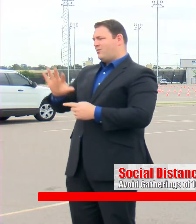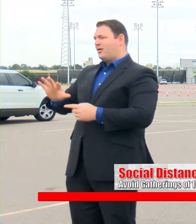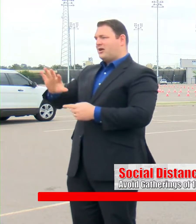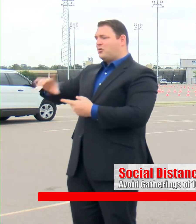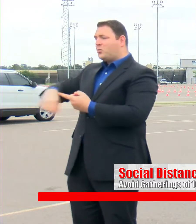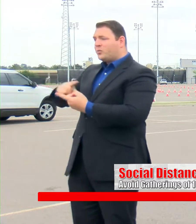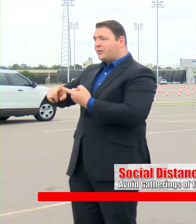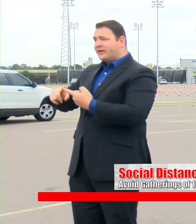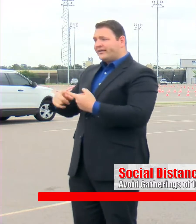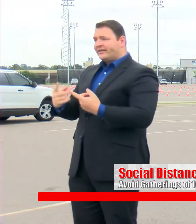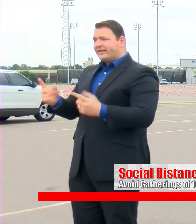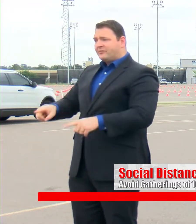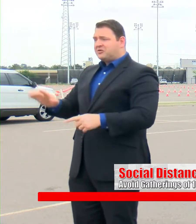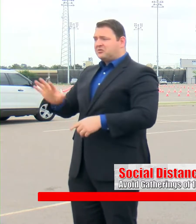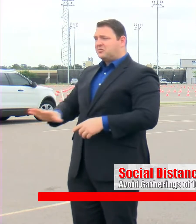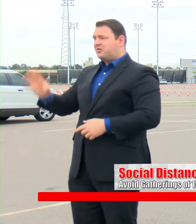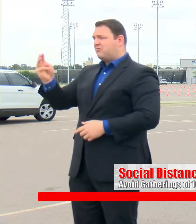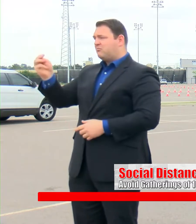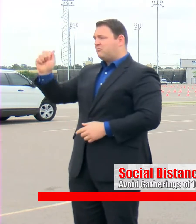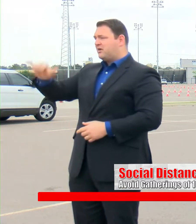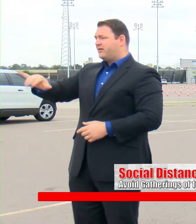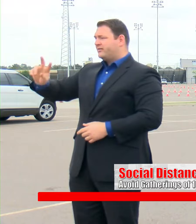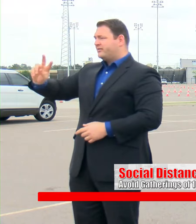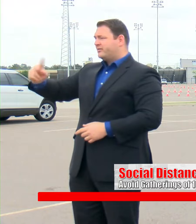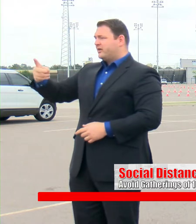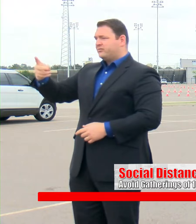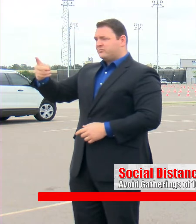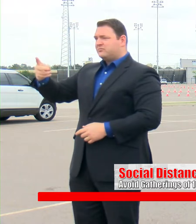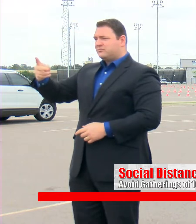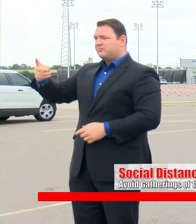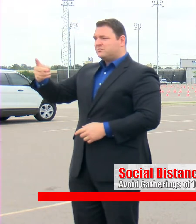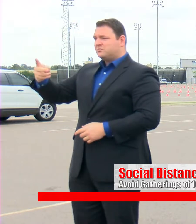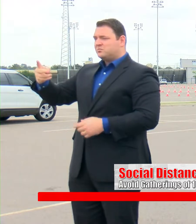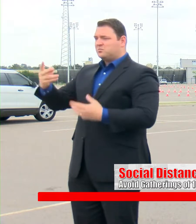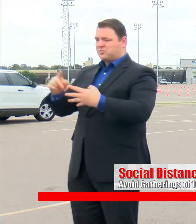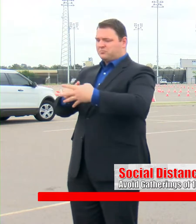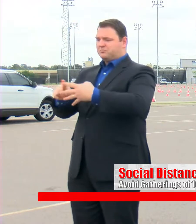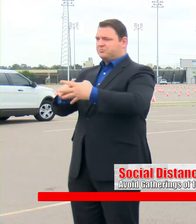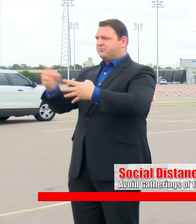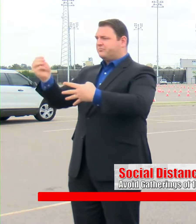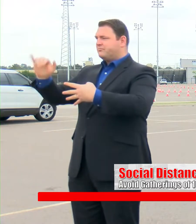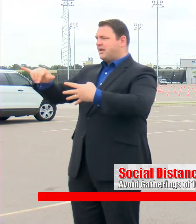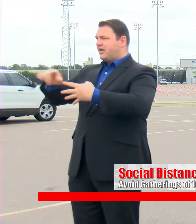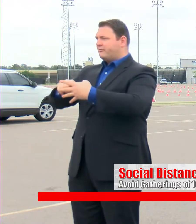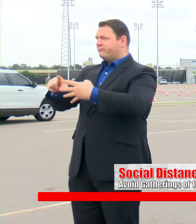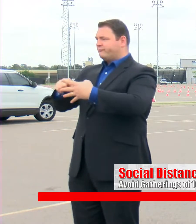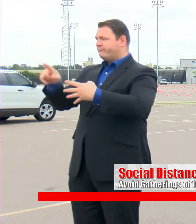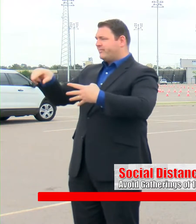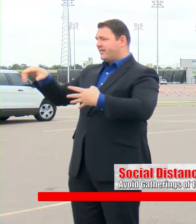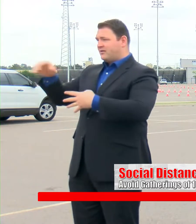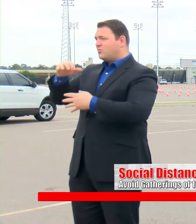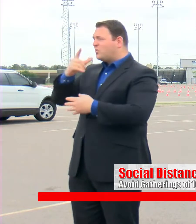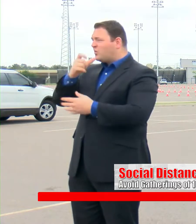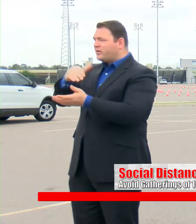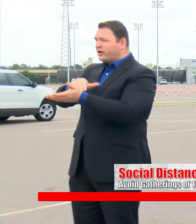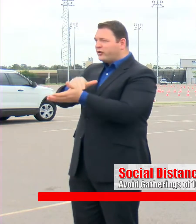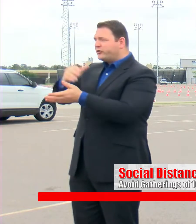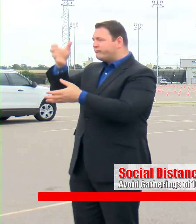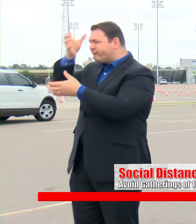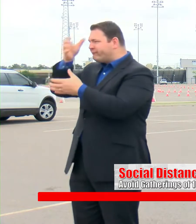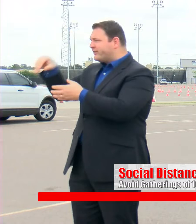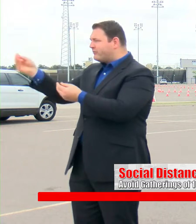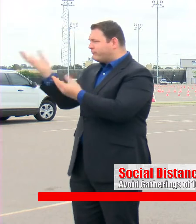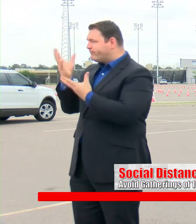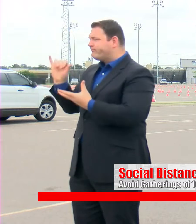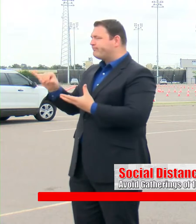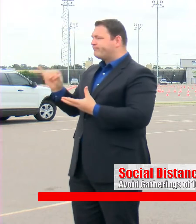be somewhere around May the 2nd, somewhere in the first part of May is what they're saying to us. We expect those numbers to continue